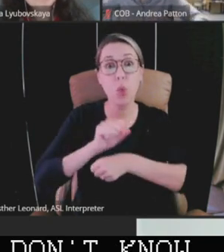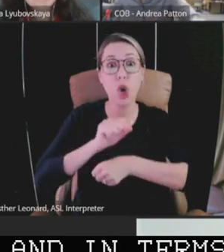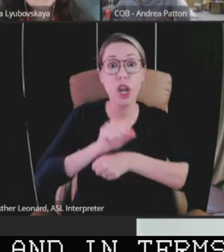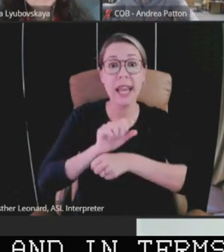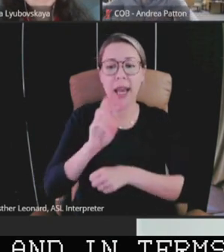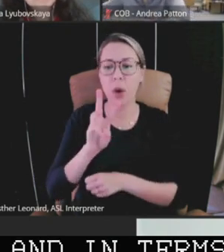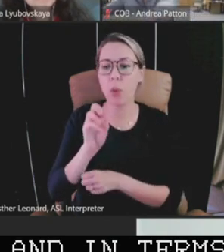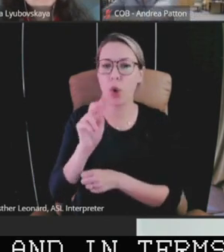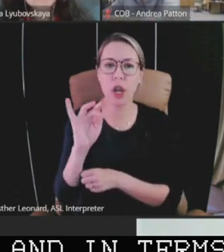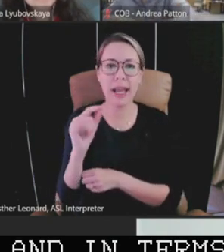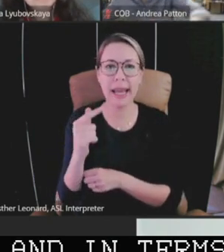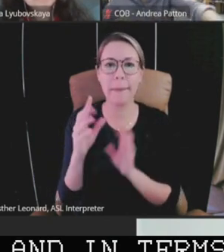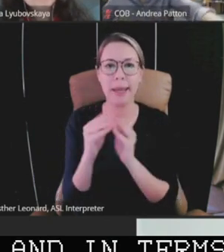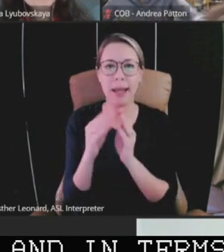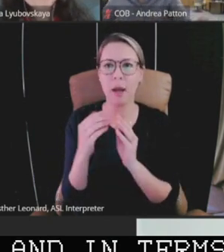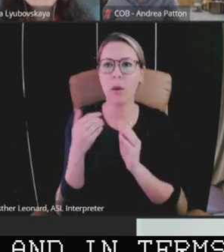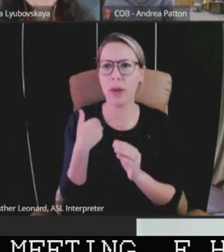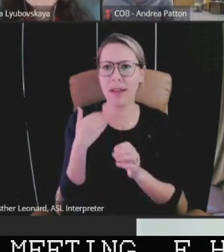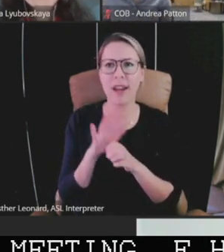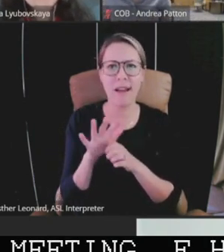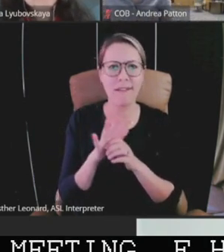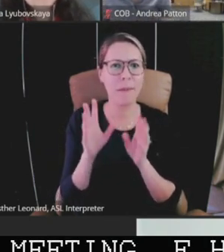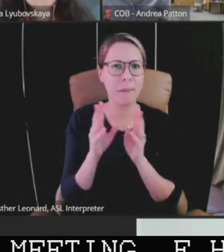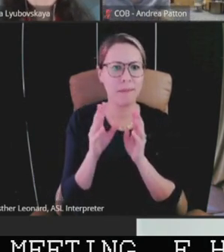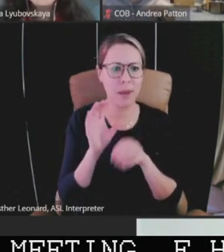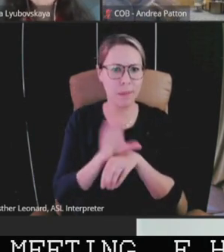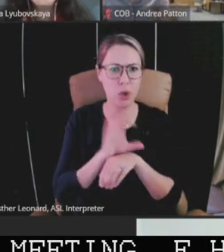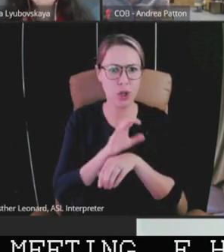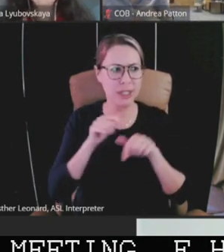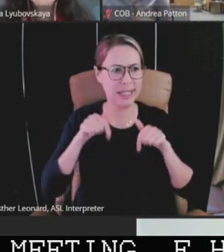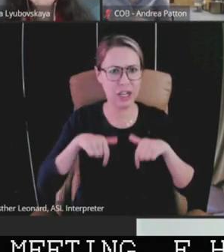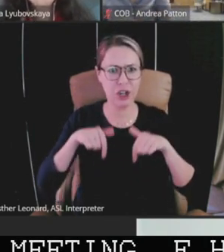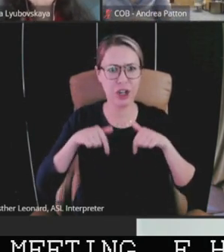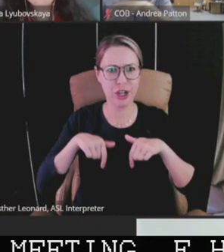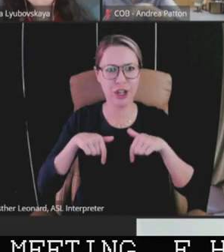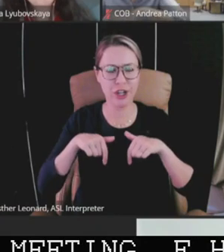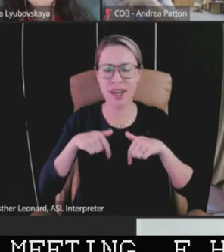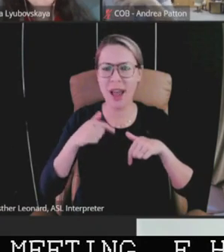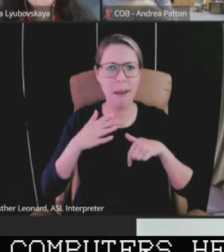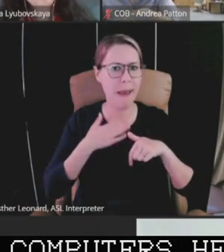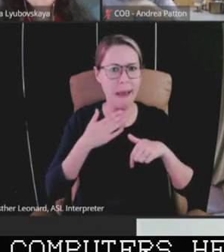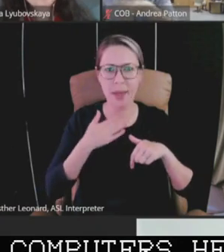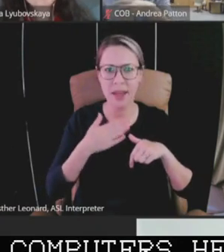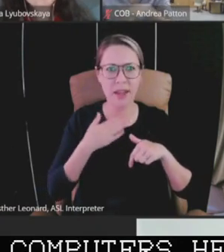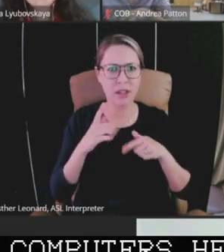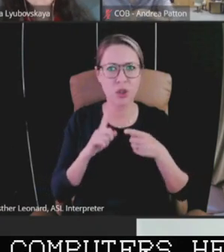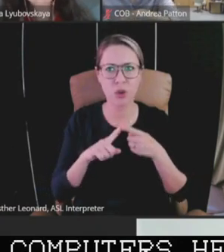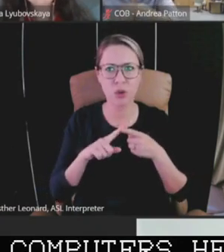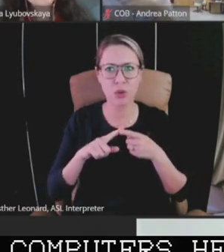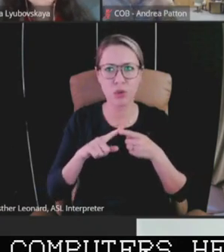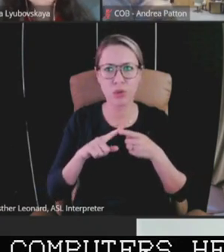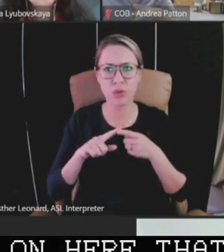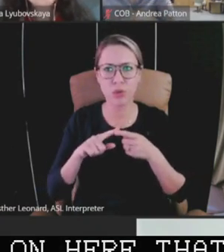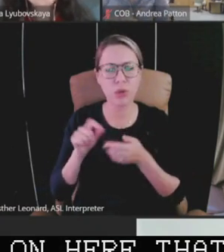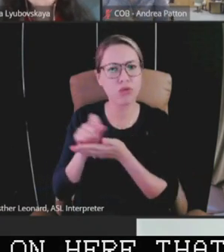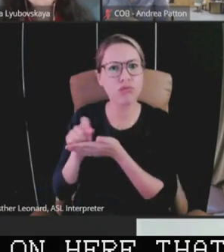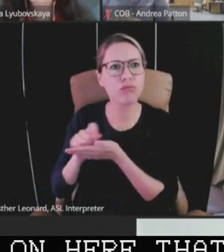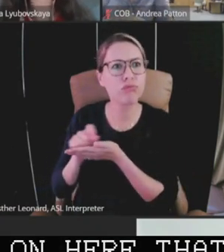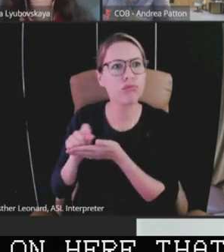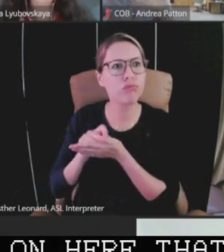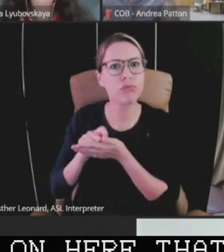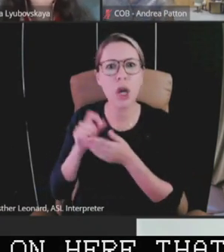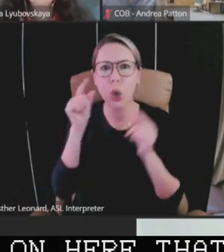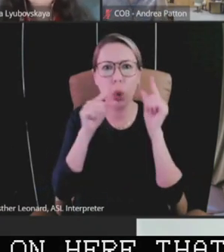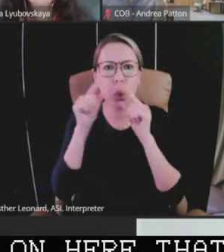computers here, as I'm sure you saw, I'm here twice, that I'd be happy to sort of be the scribe on a Google Doc if you want to do